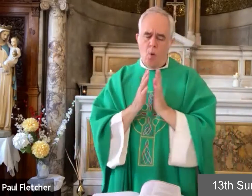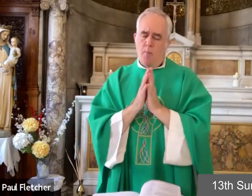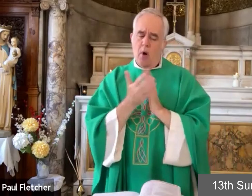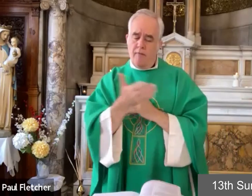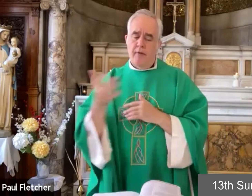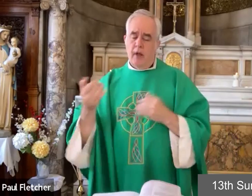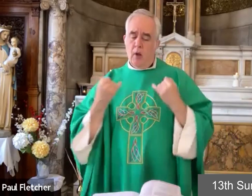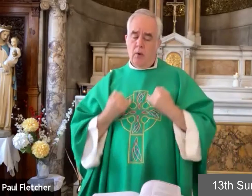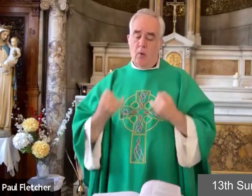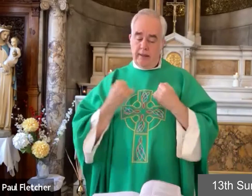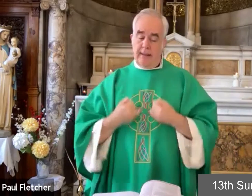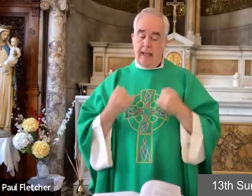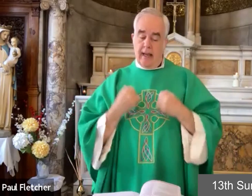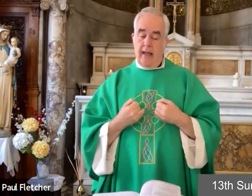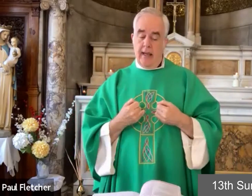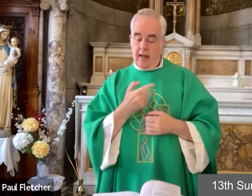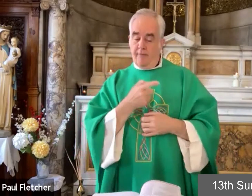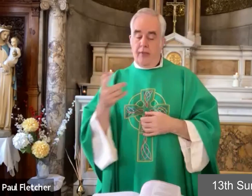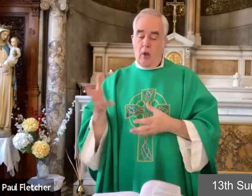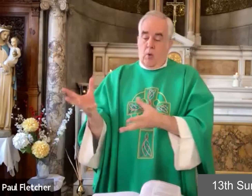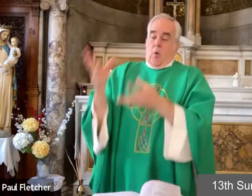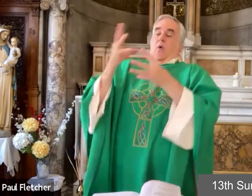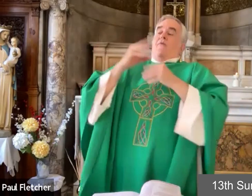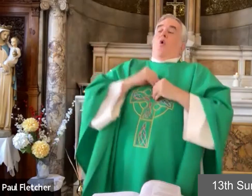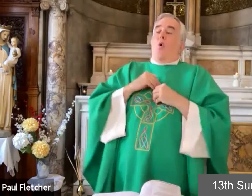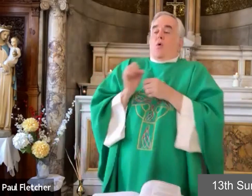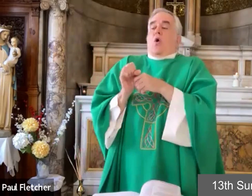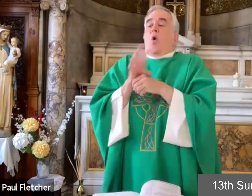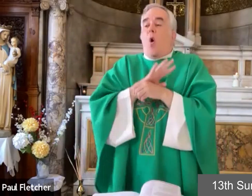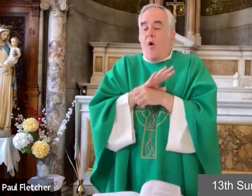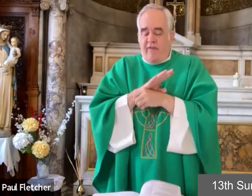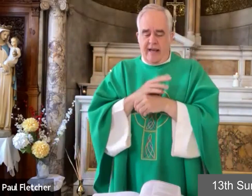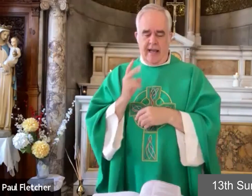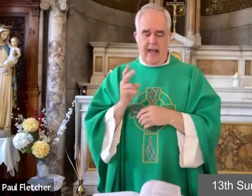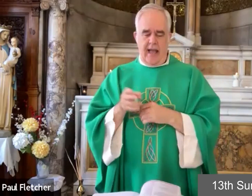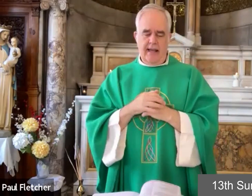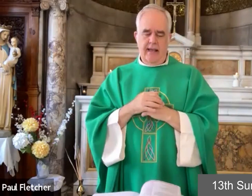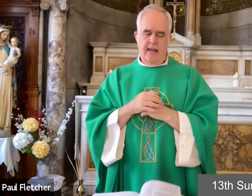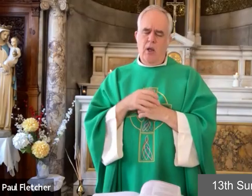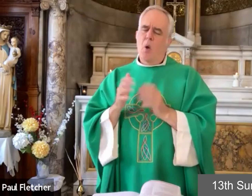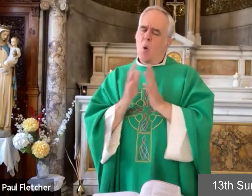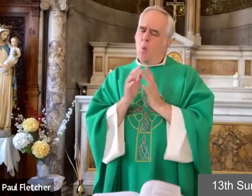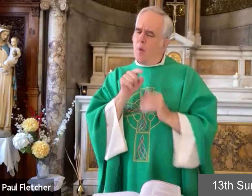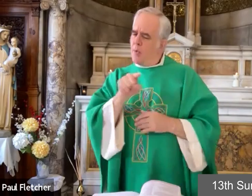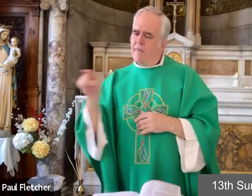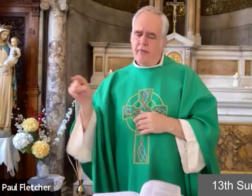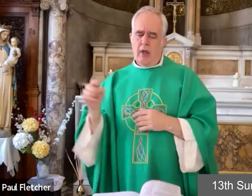We pray for those who are sick, for those who caught COVID again. We pray for those